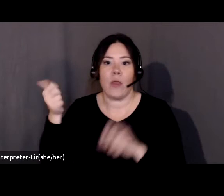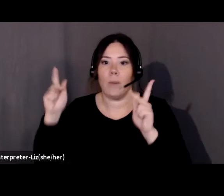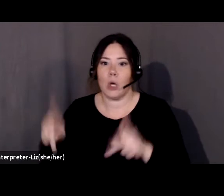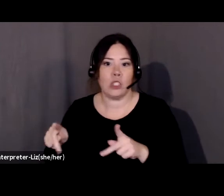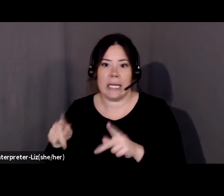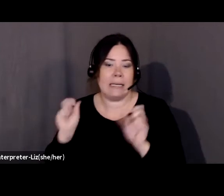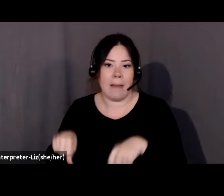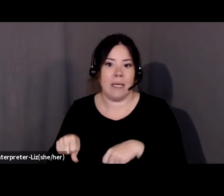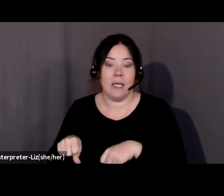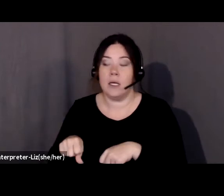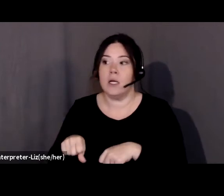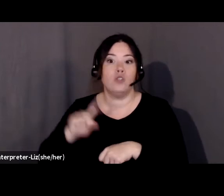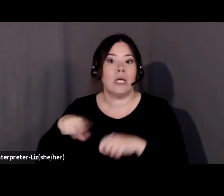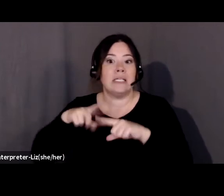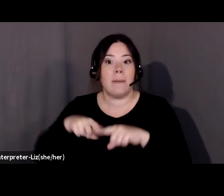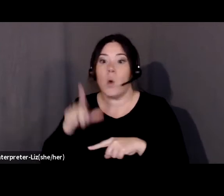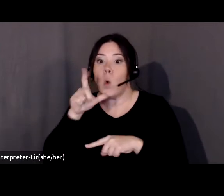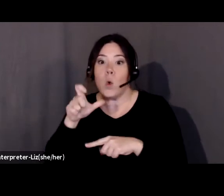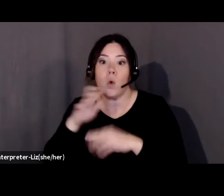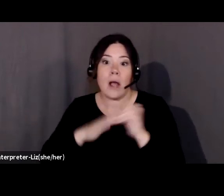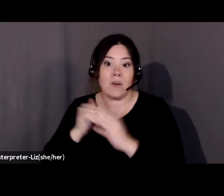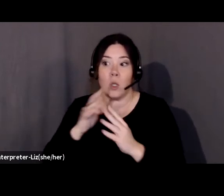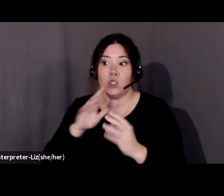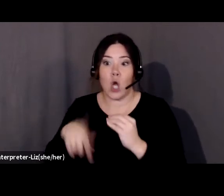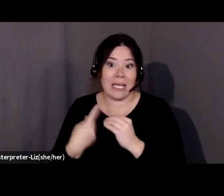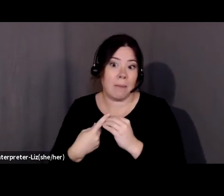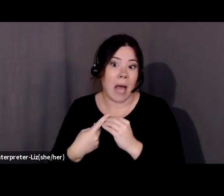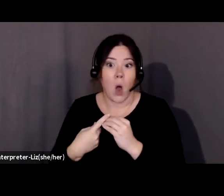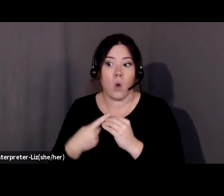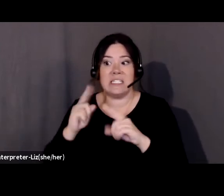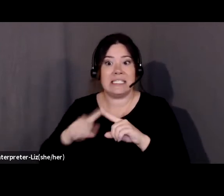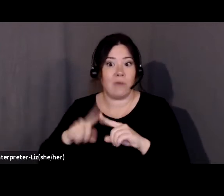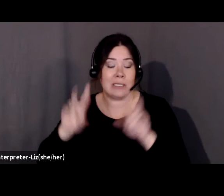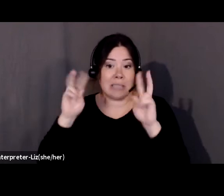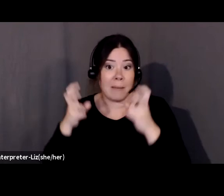comfortable talking with people, sometimes about very difficult topics.